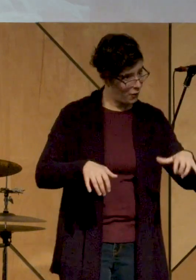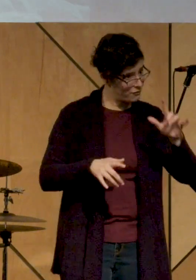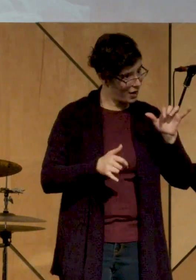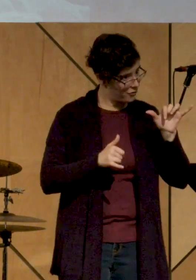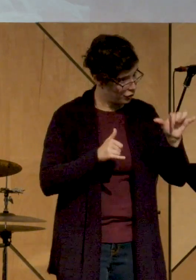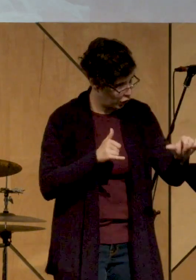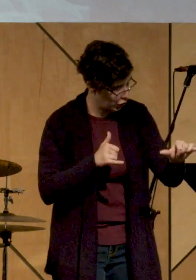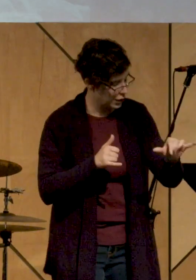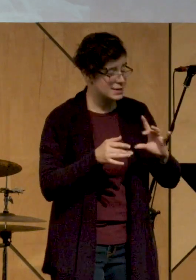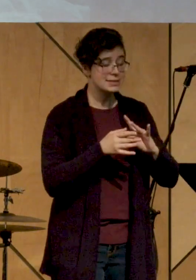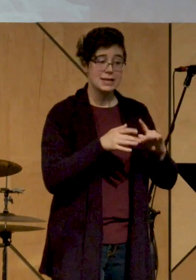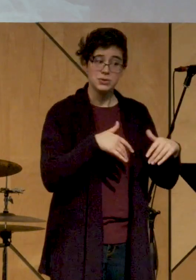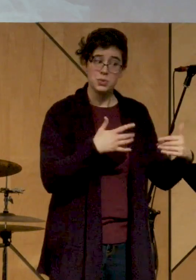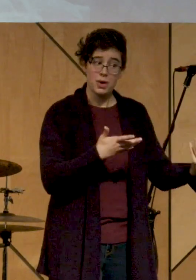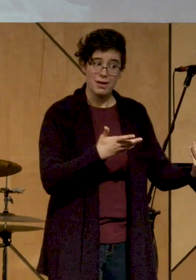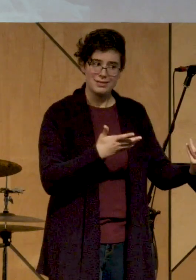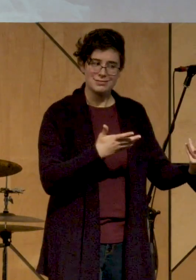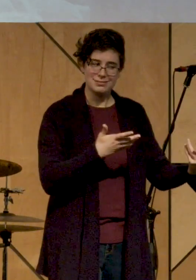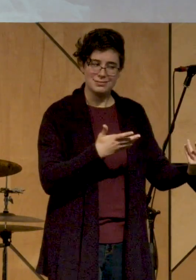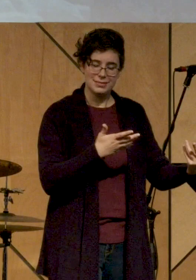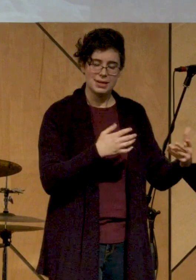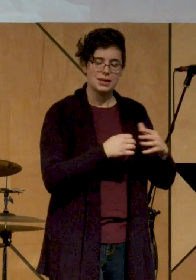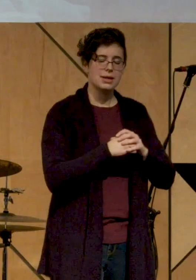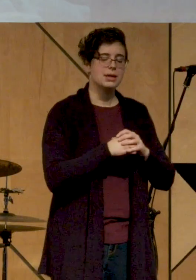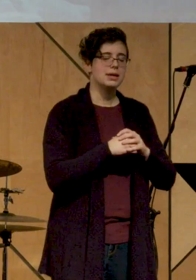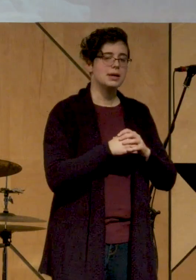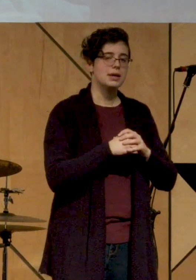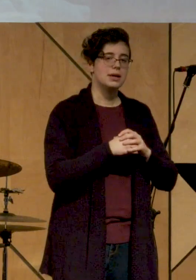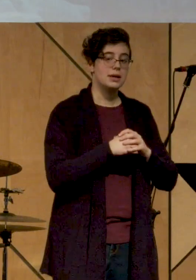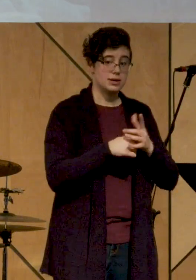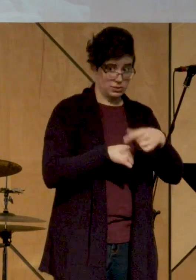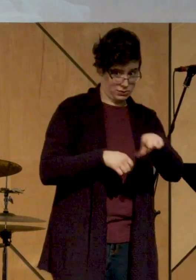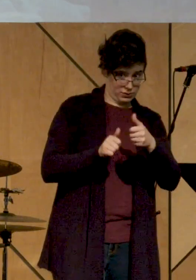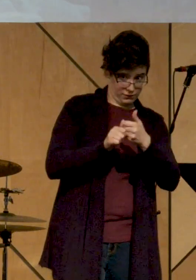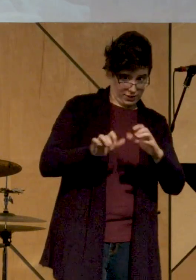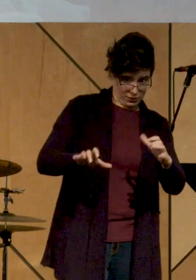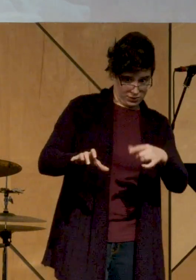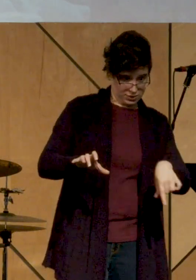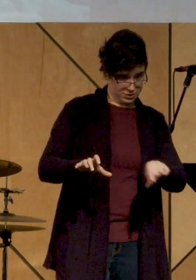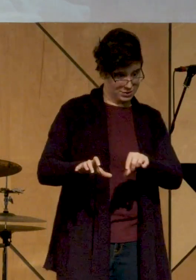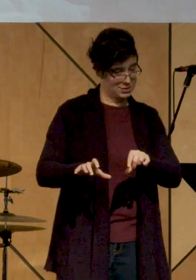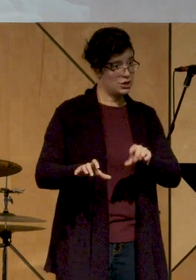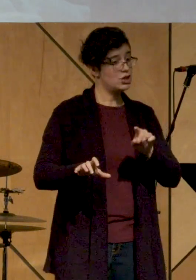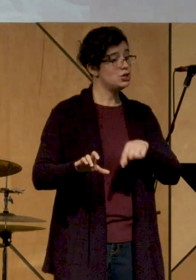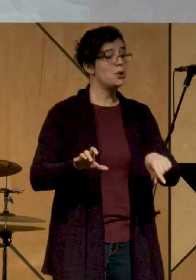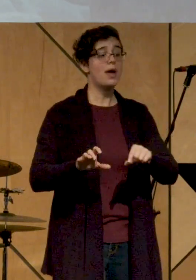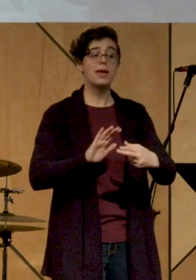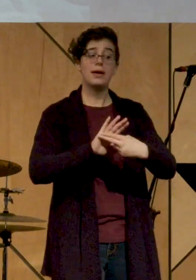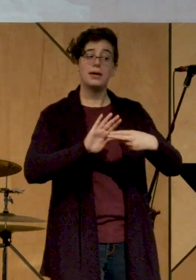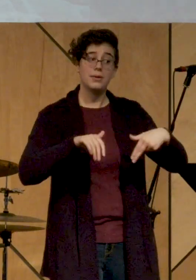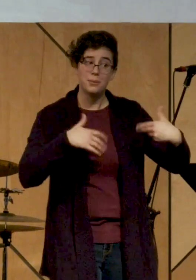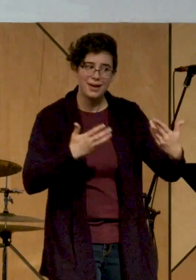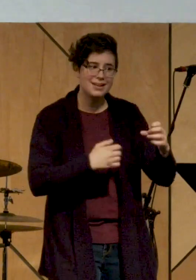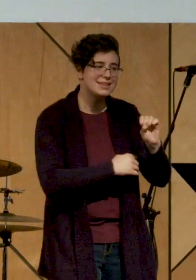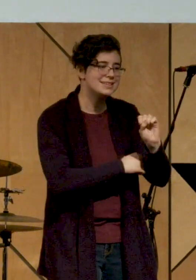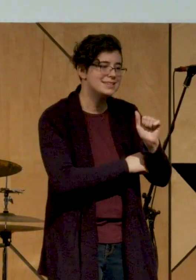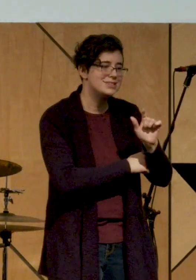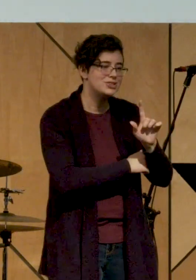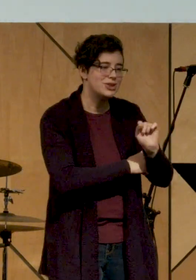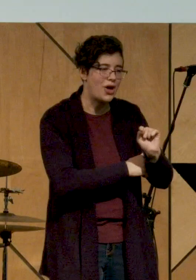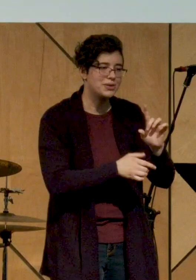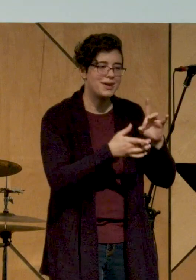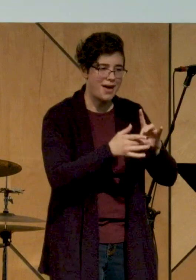And this is what Jesus says. Track with me. He tells his disciples, "You are the